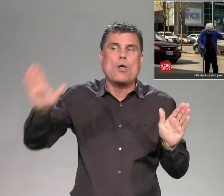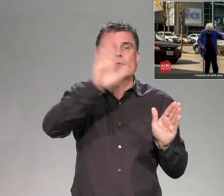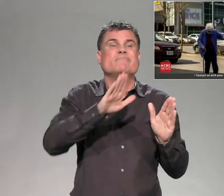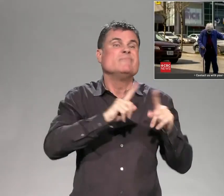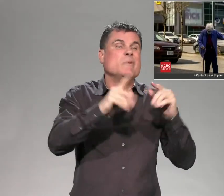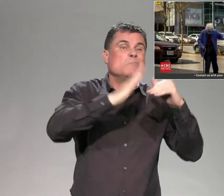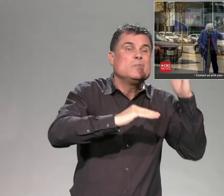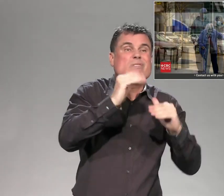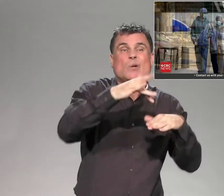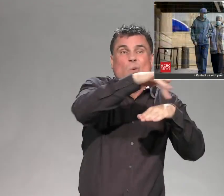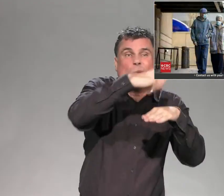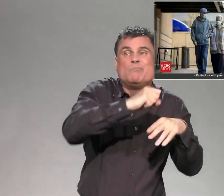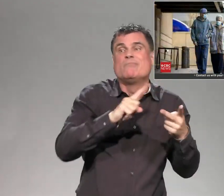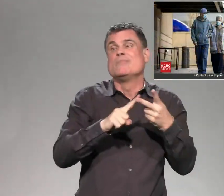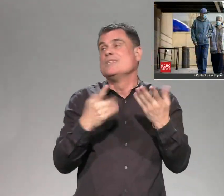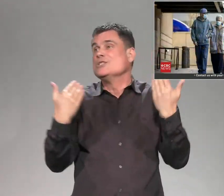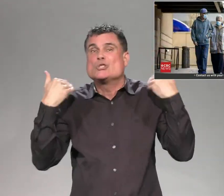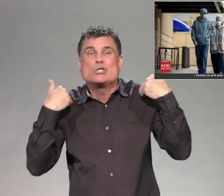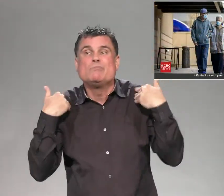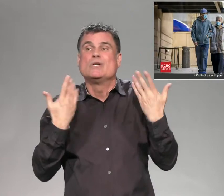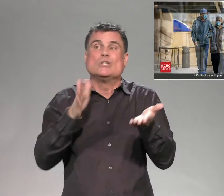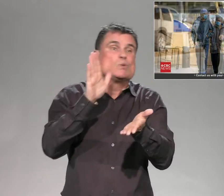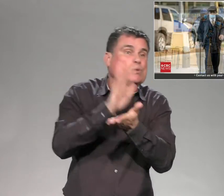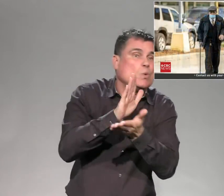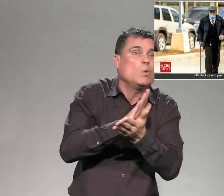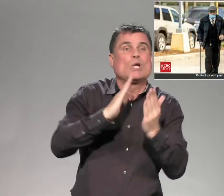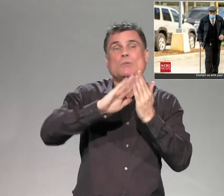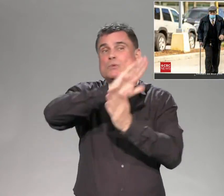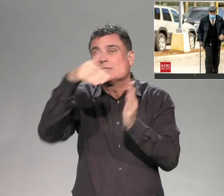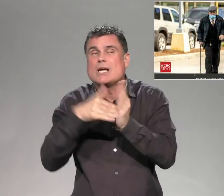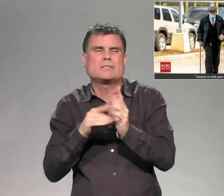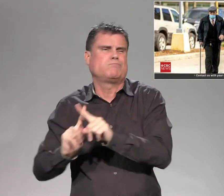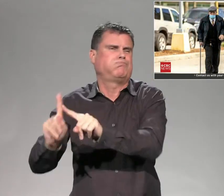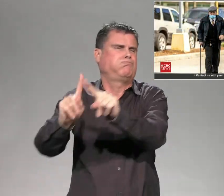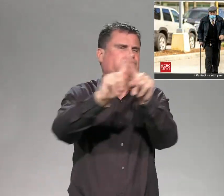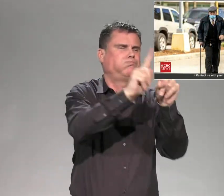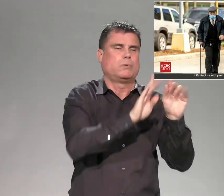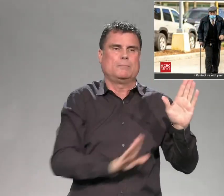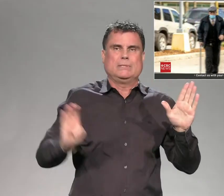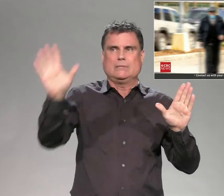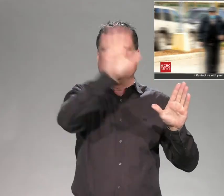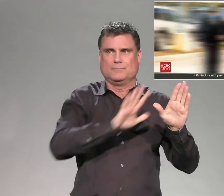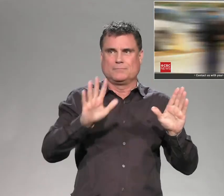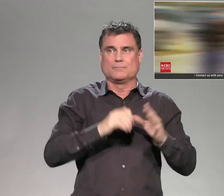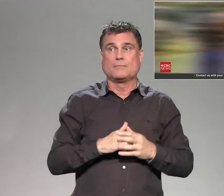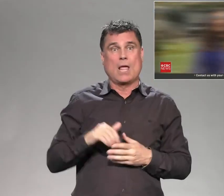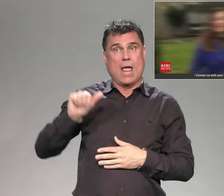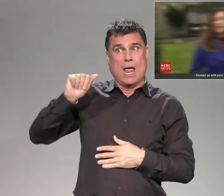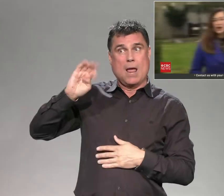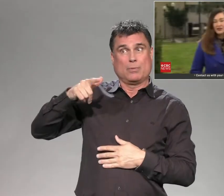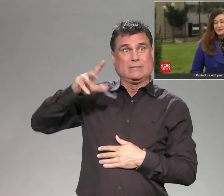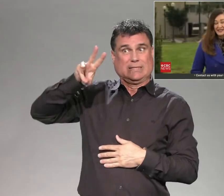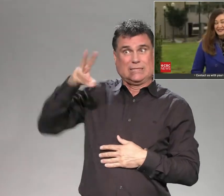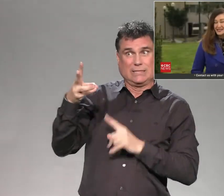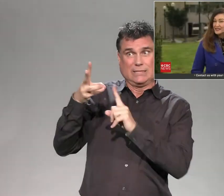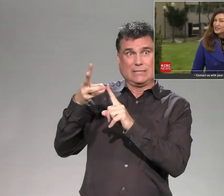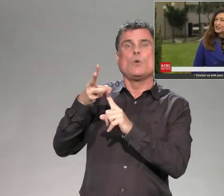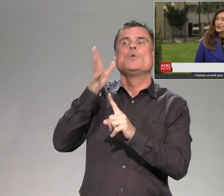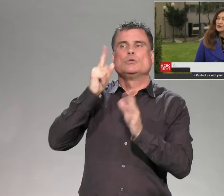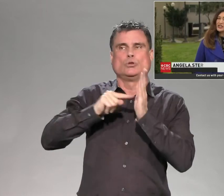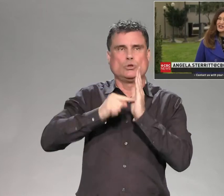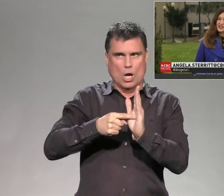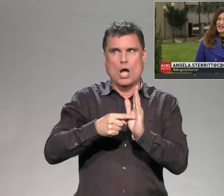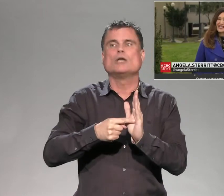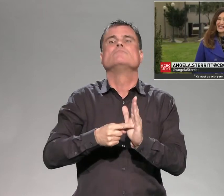Mass clinics for the general population are scheduled to start on April 6th. Well, as you can imagine, vaccinating all of BC is